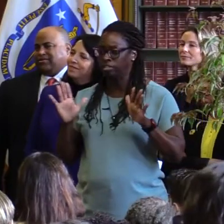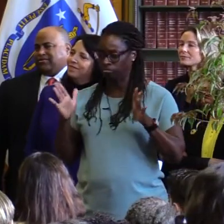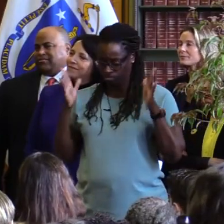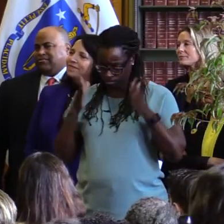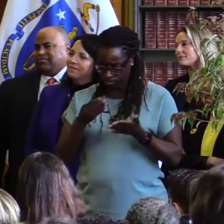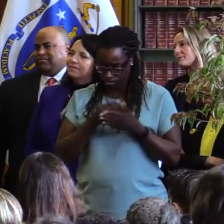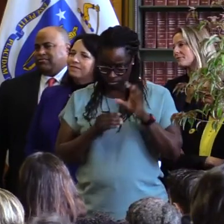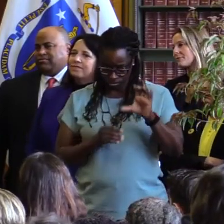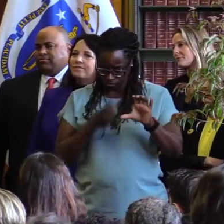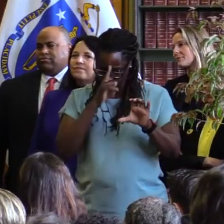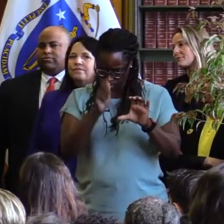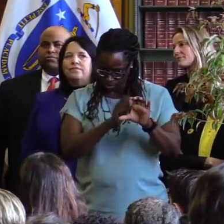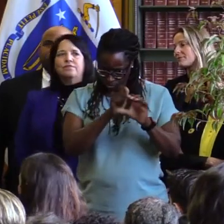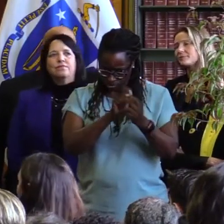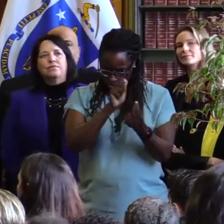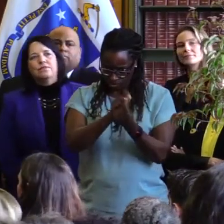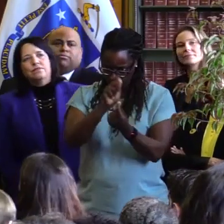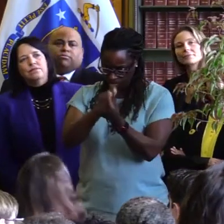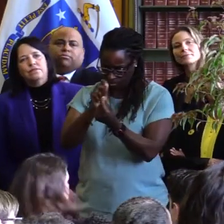deserve.